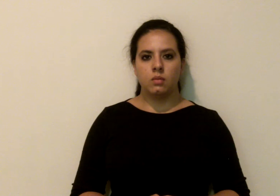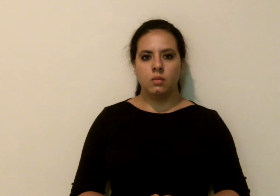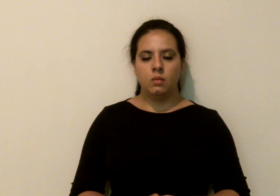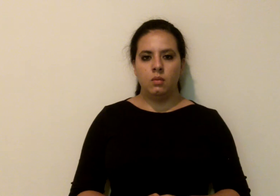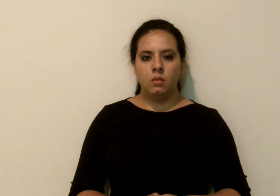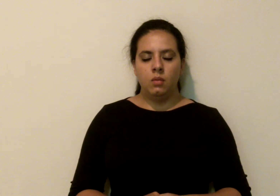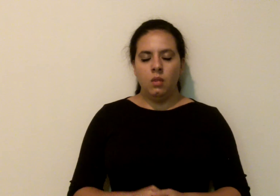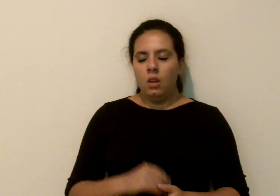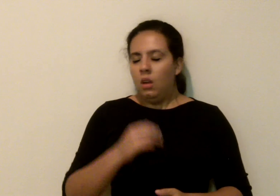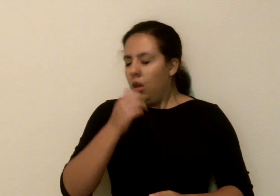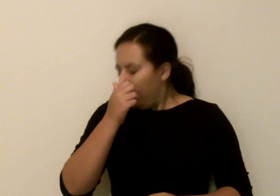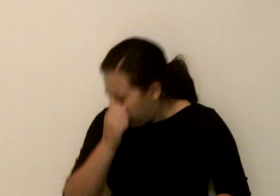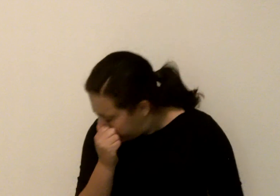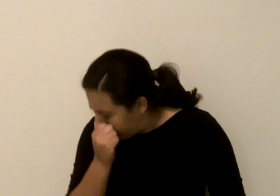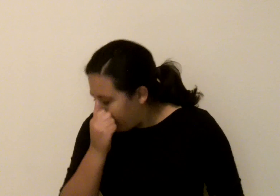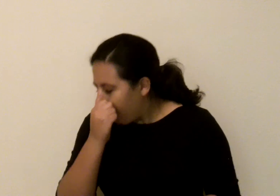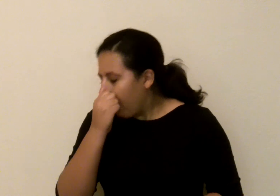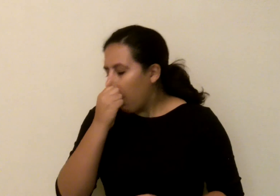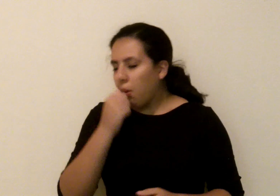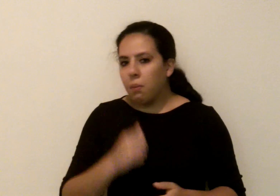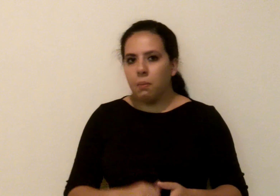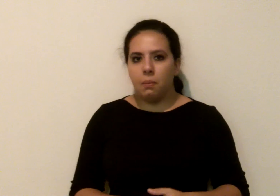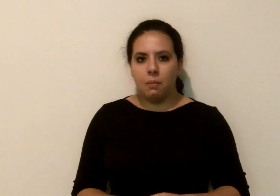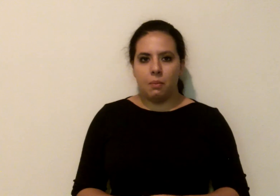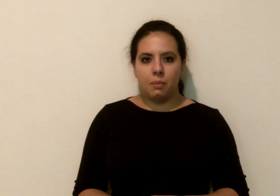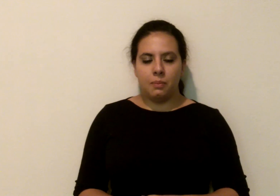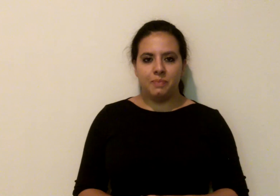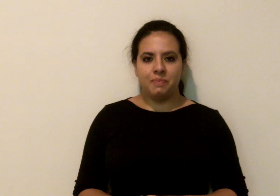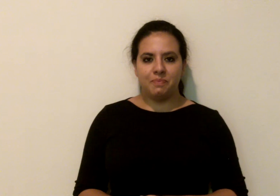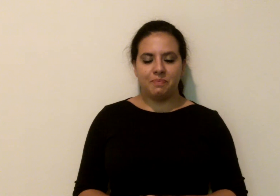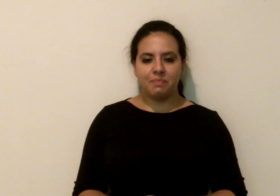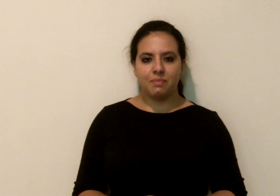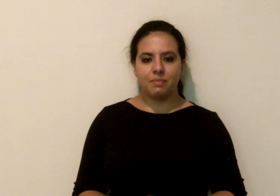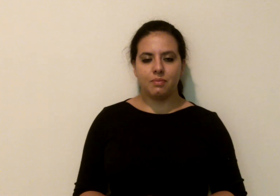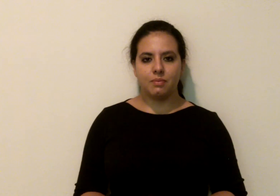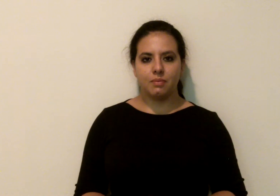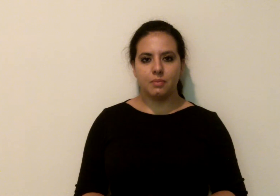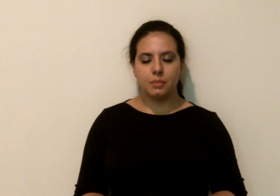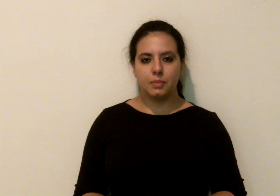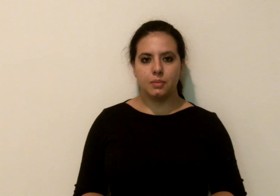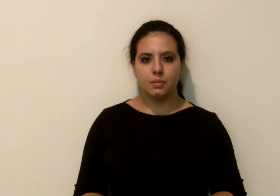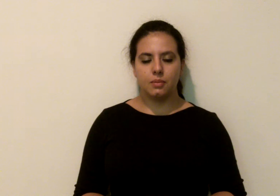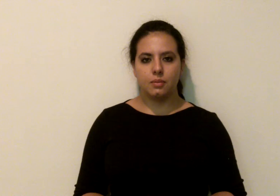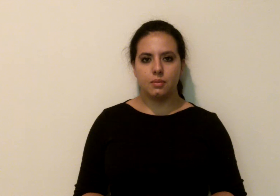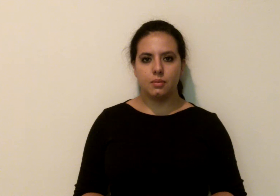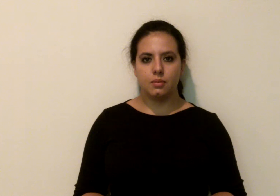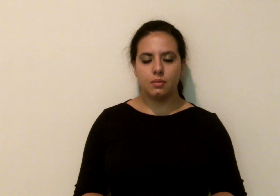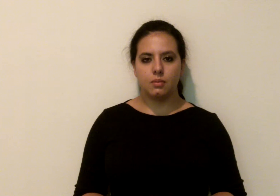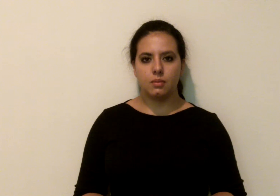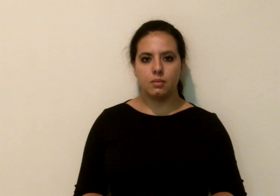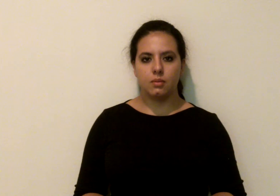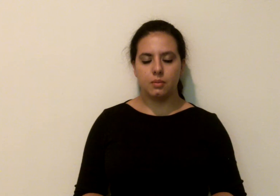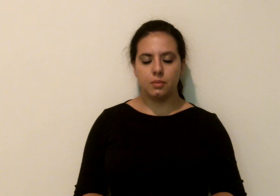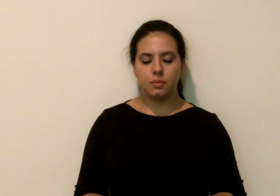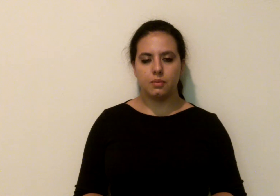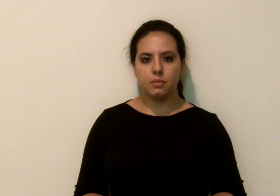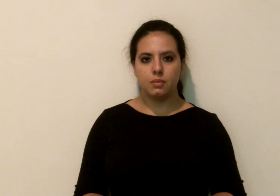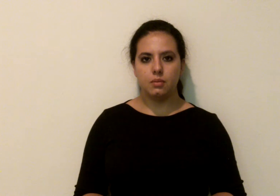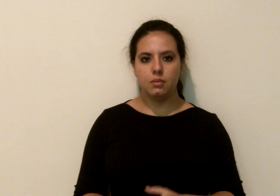turn on the side so you can see it. Excuse you. So she'll turn on the side so you can see it both ways. Okay, we have